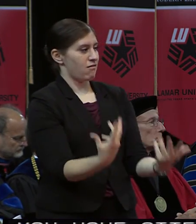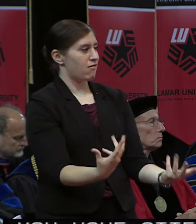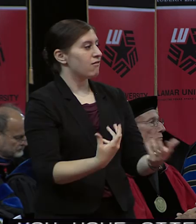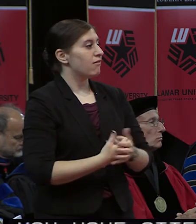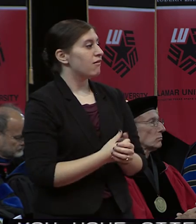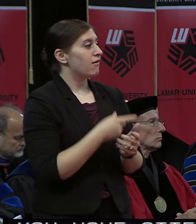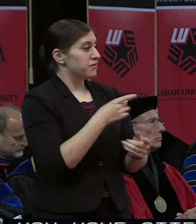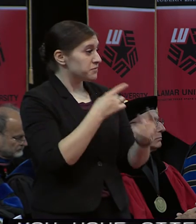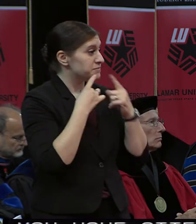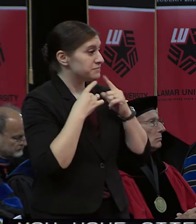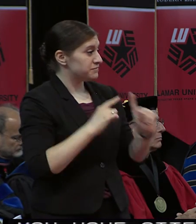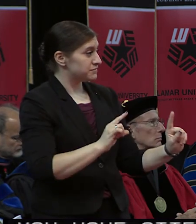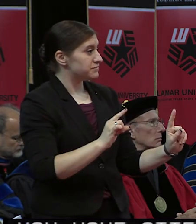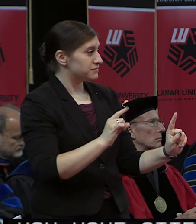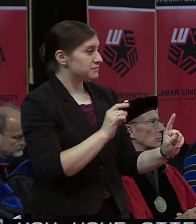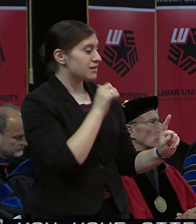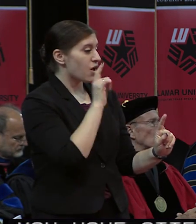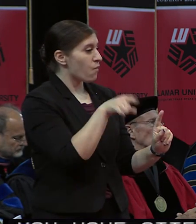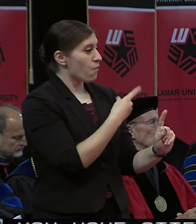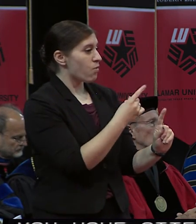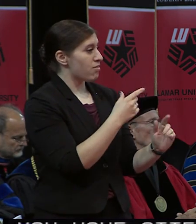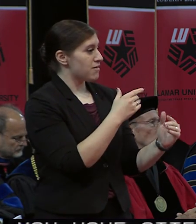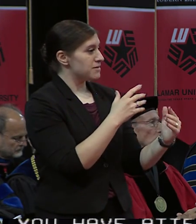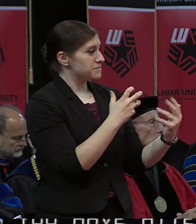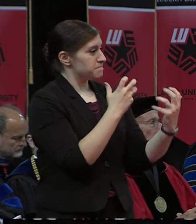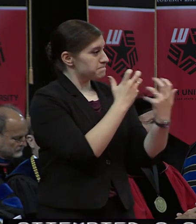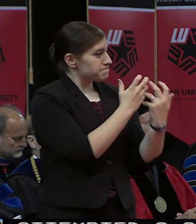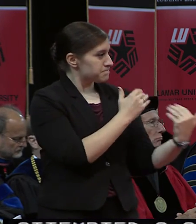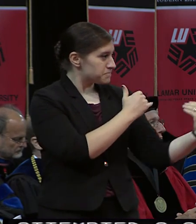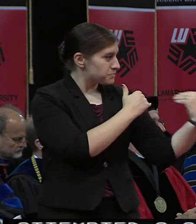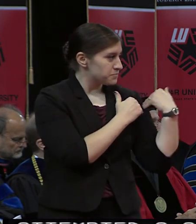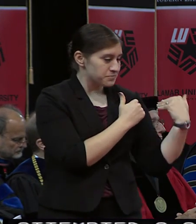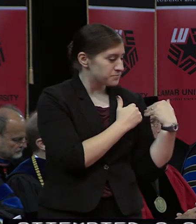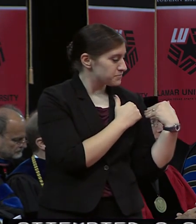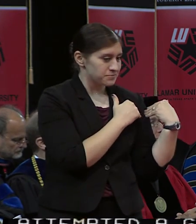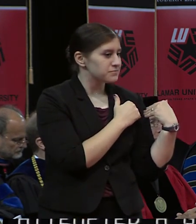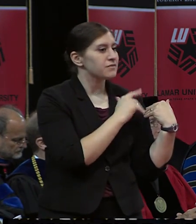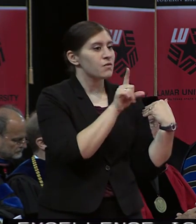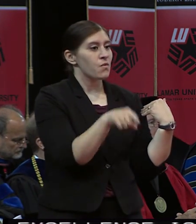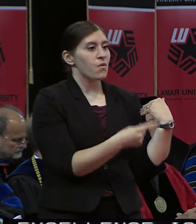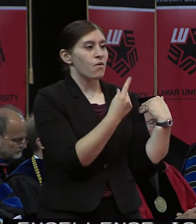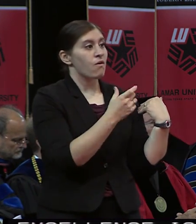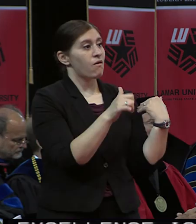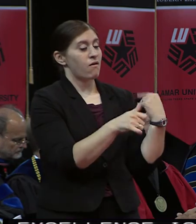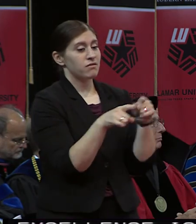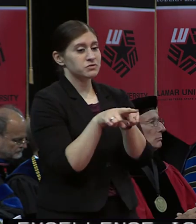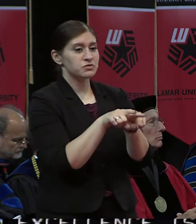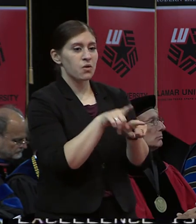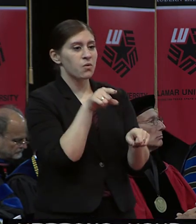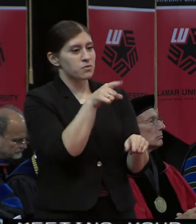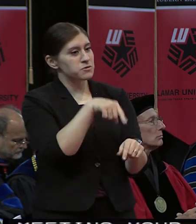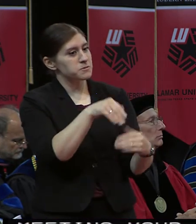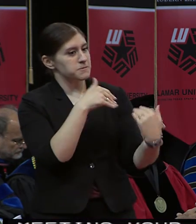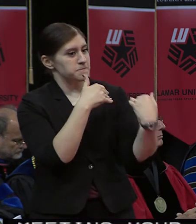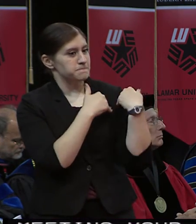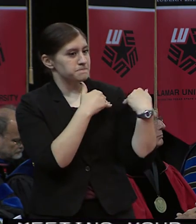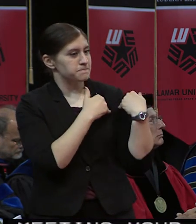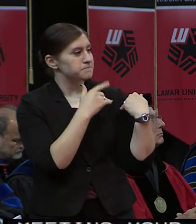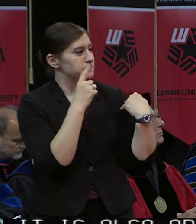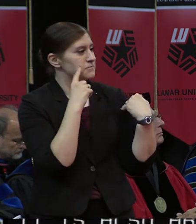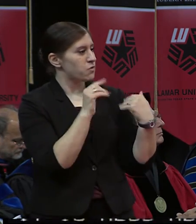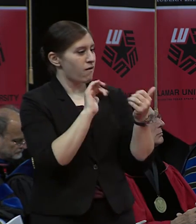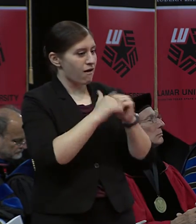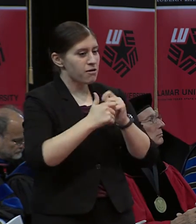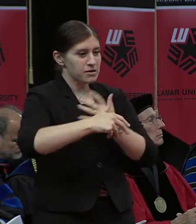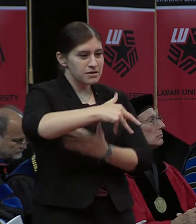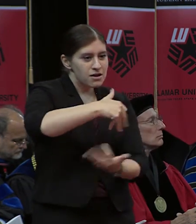Yet excellence just is not about meeting your responsibilities. It is also about holding yourself accountable for how you